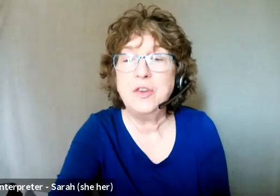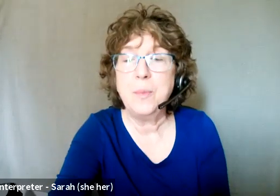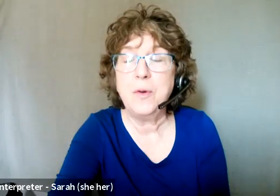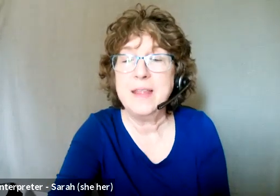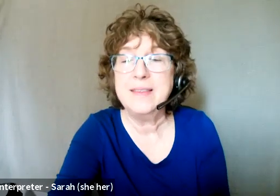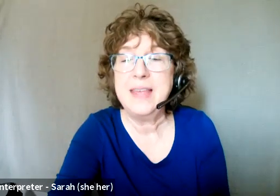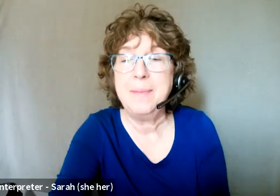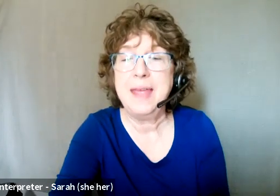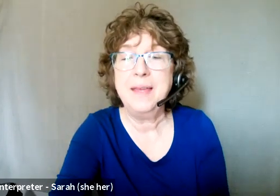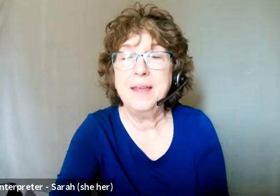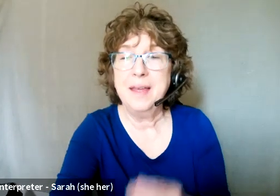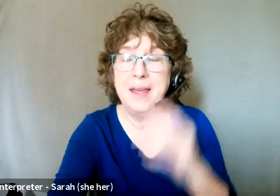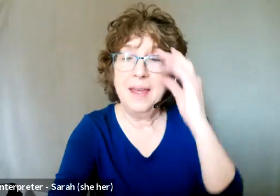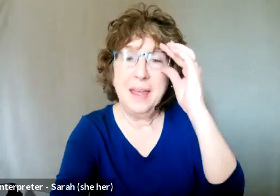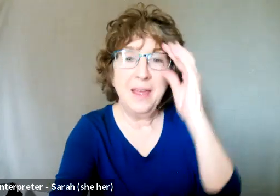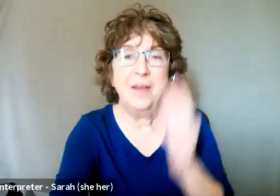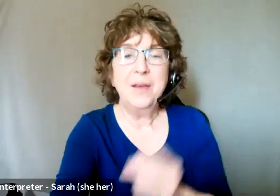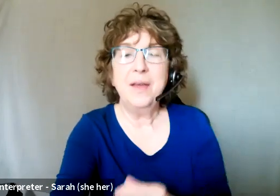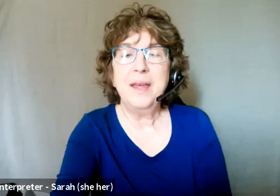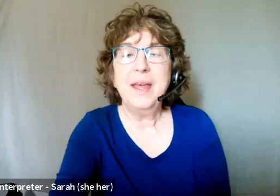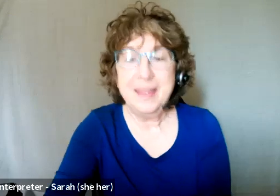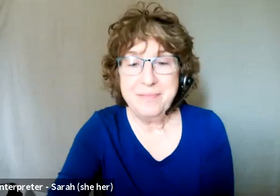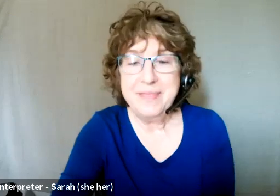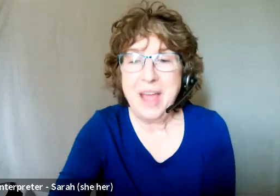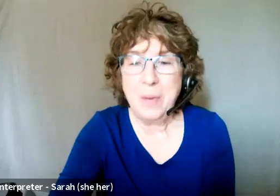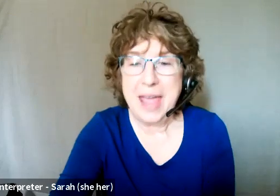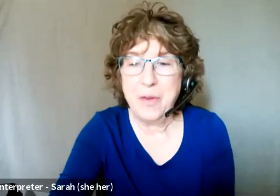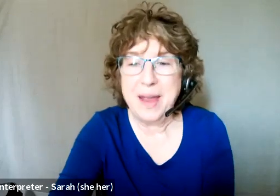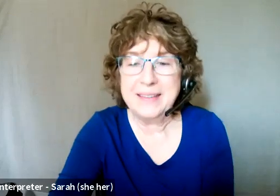Yes, hello. Let me make sure that the interpreter can see me.